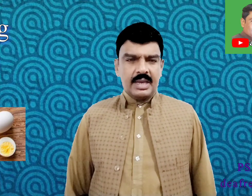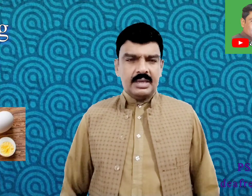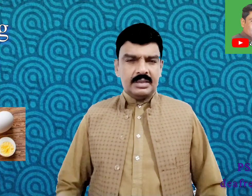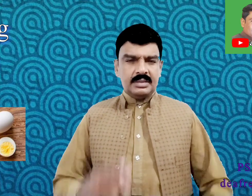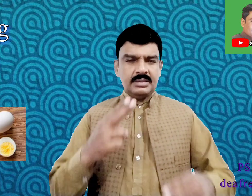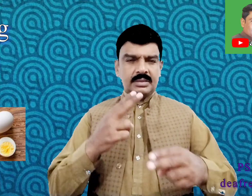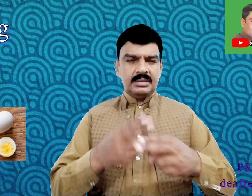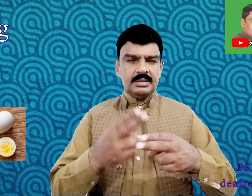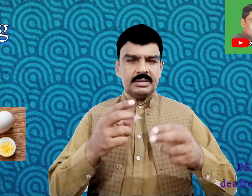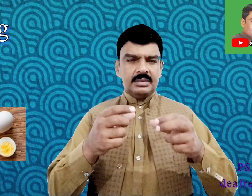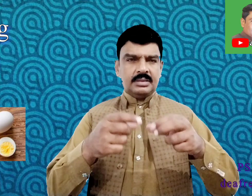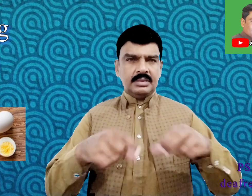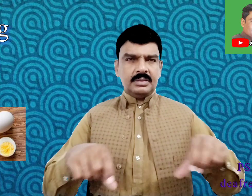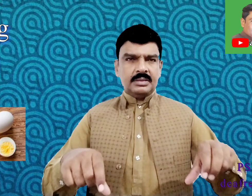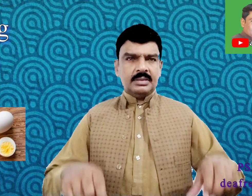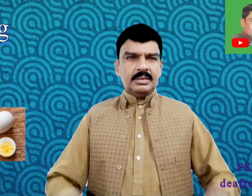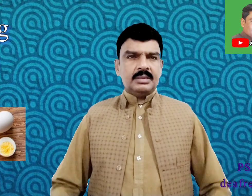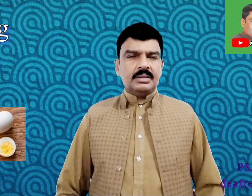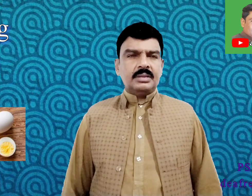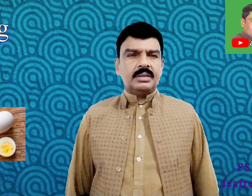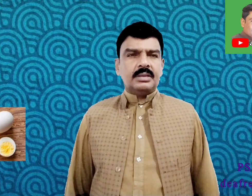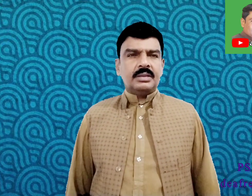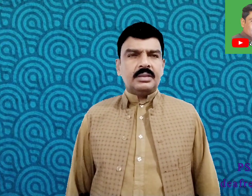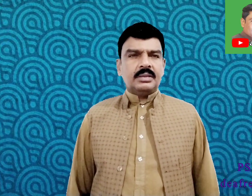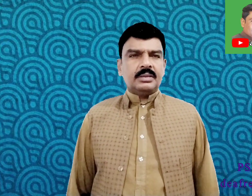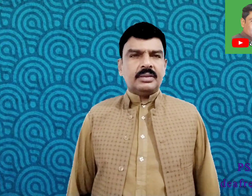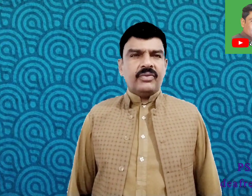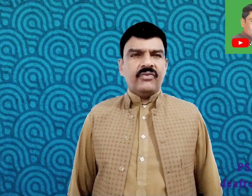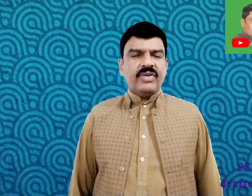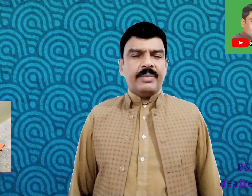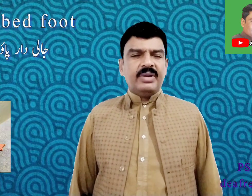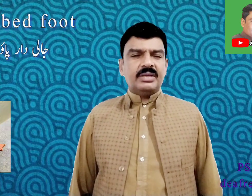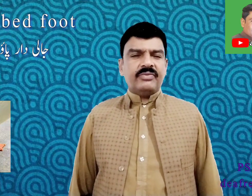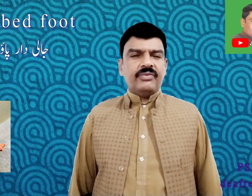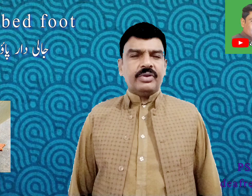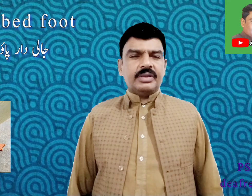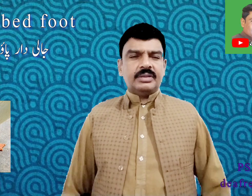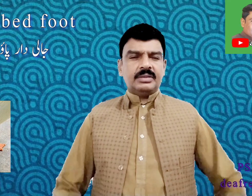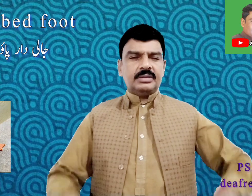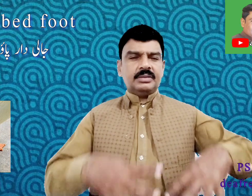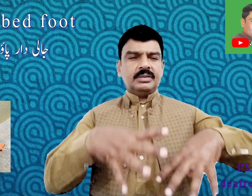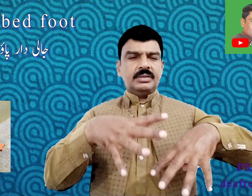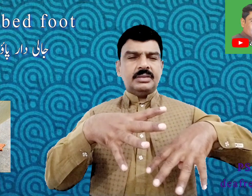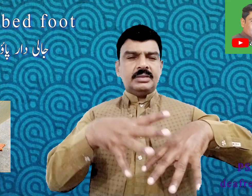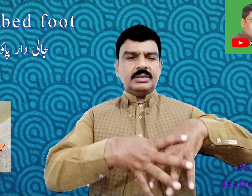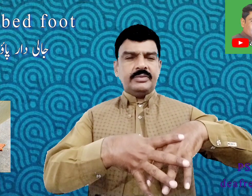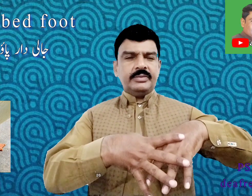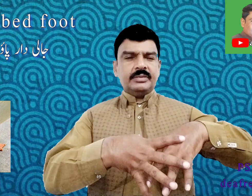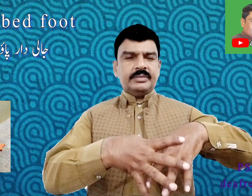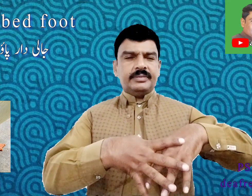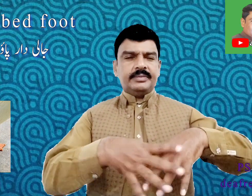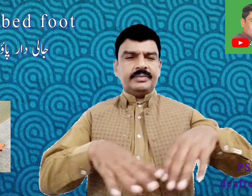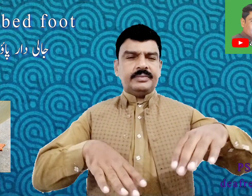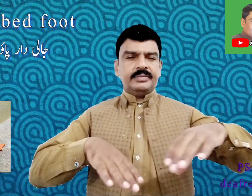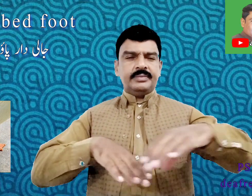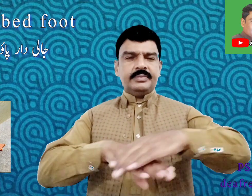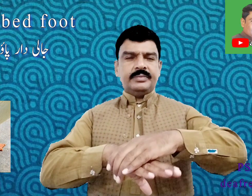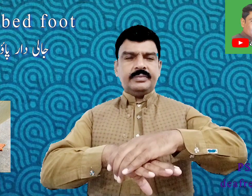egg, webbed foot,